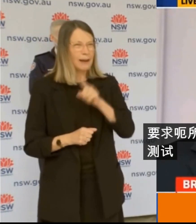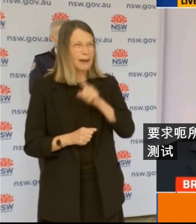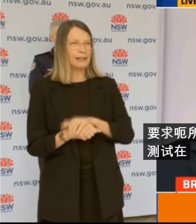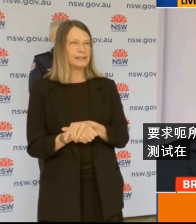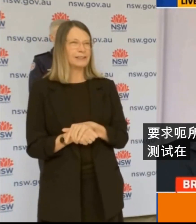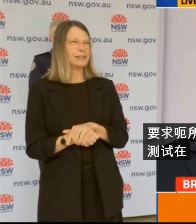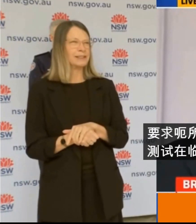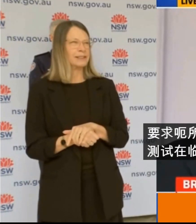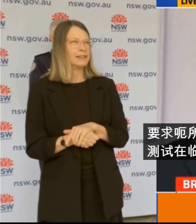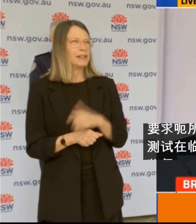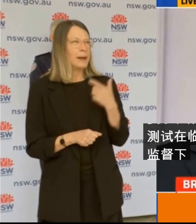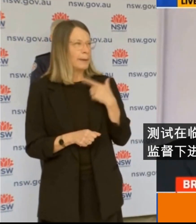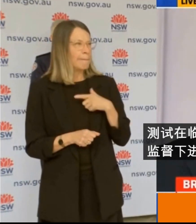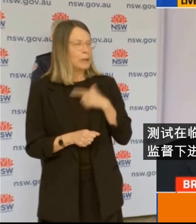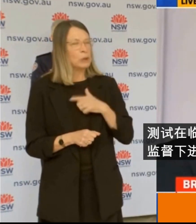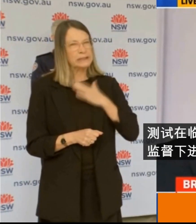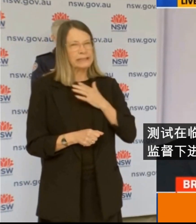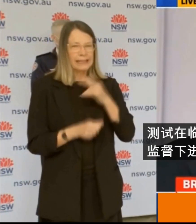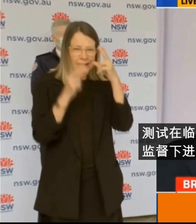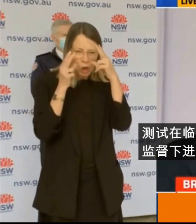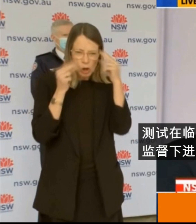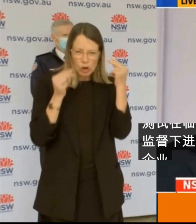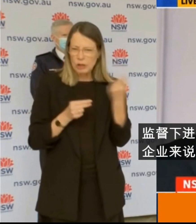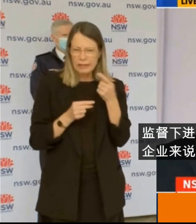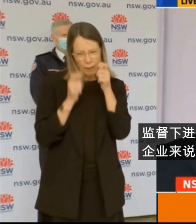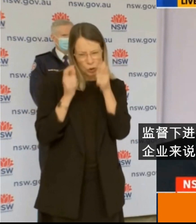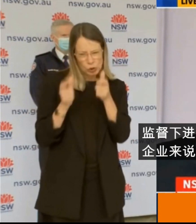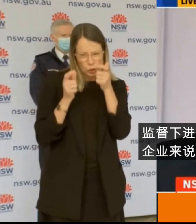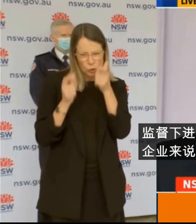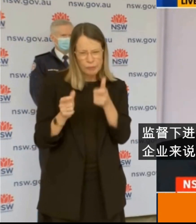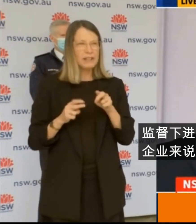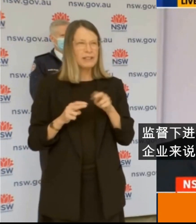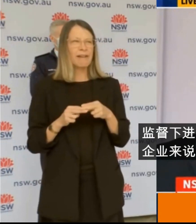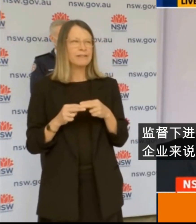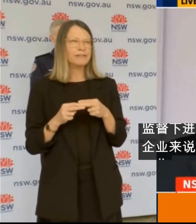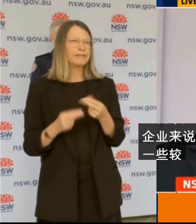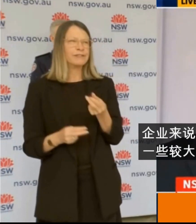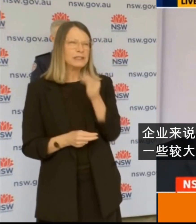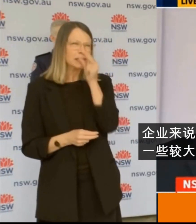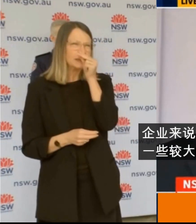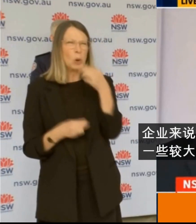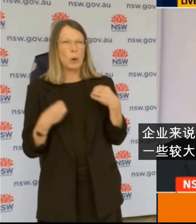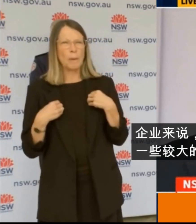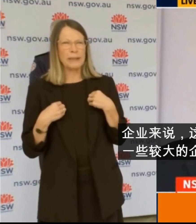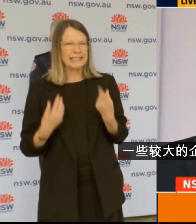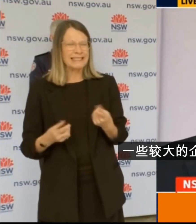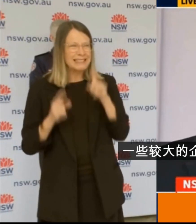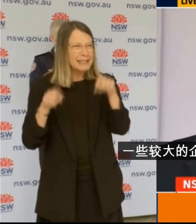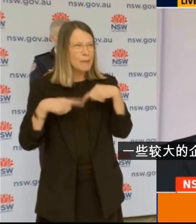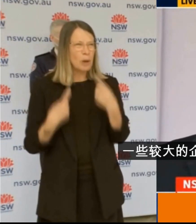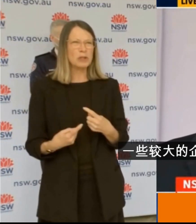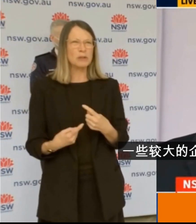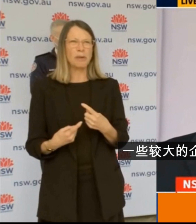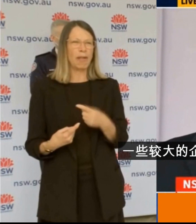antigen testing be done under clinical supervision, and for some of the smaller businesses it just wasn't practical. Some of the bigger ones, yes, and they can still